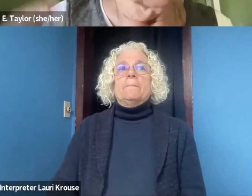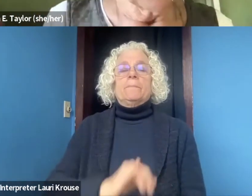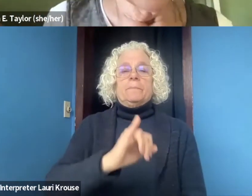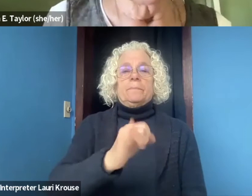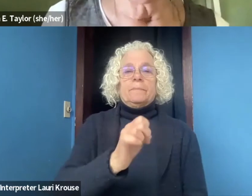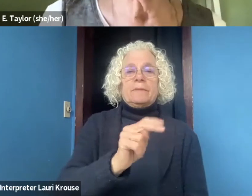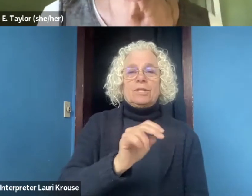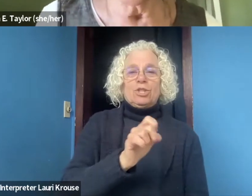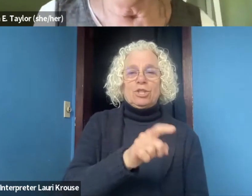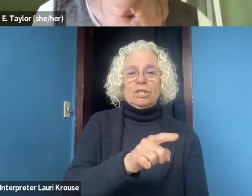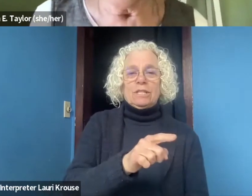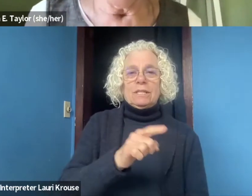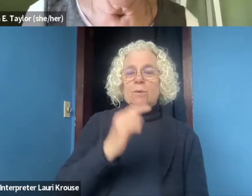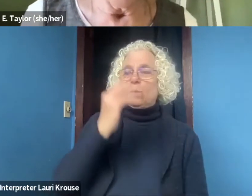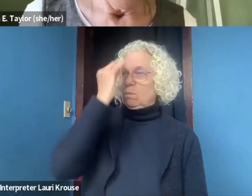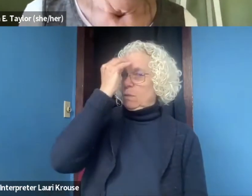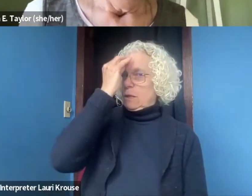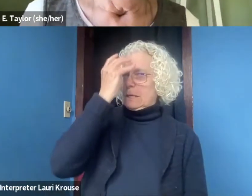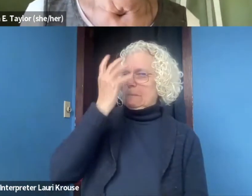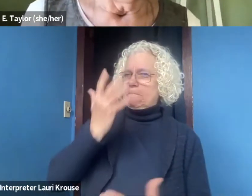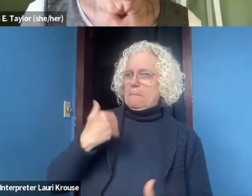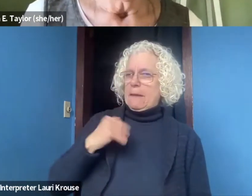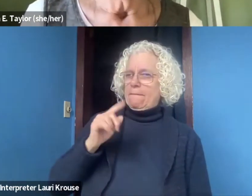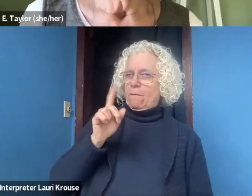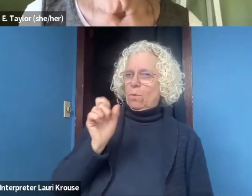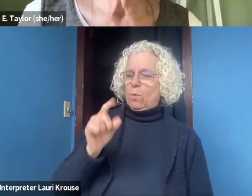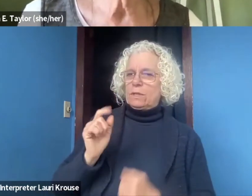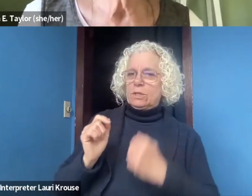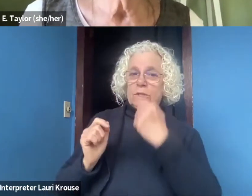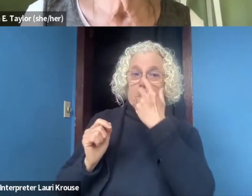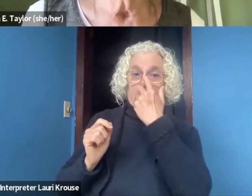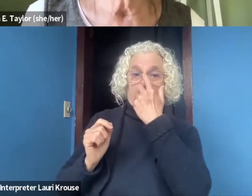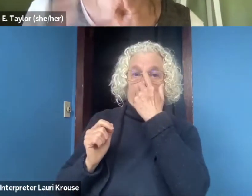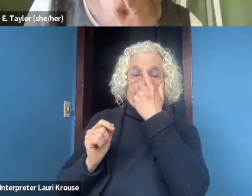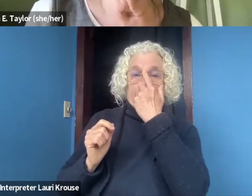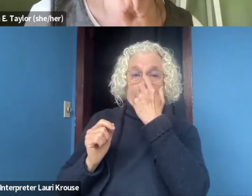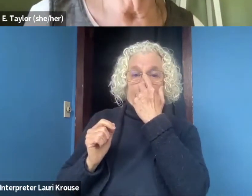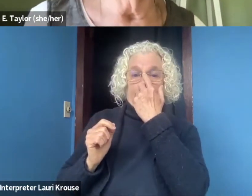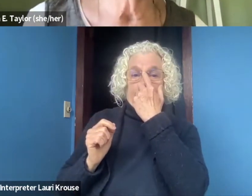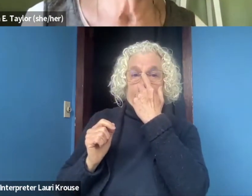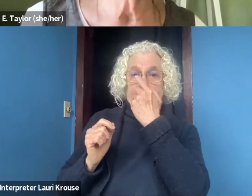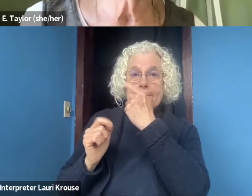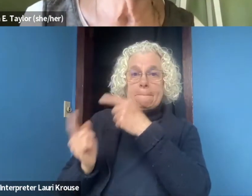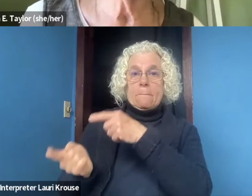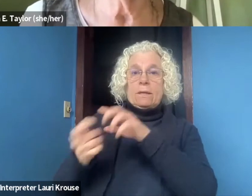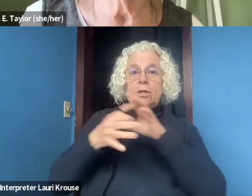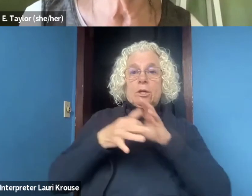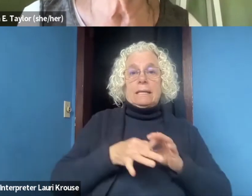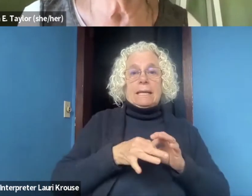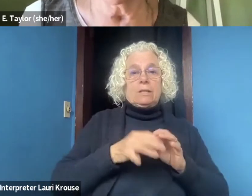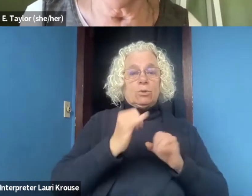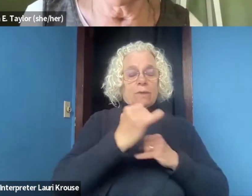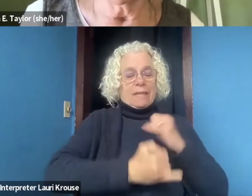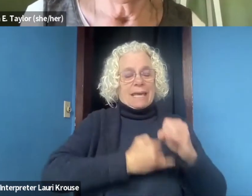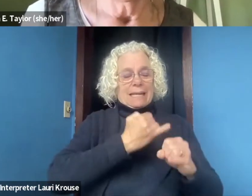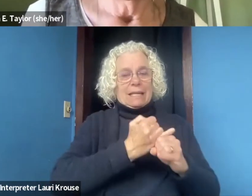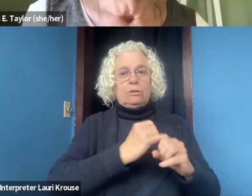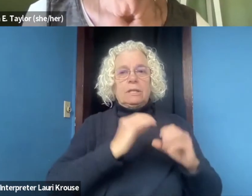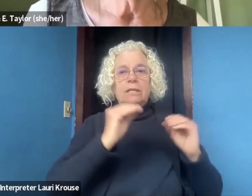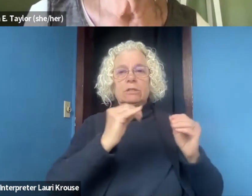As you're perhaps formulating a question, I just wanted to go back to the International Teaching Artists